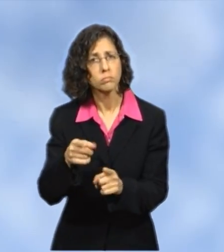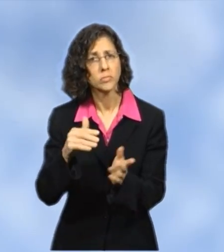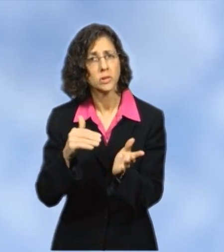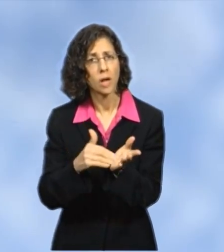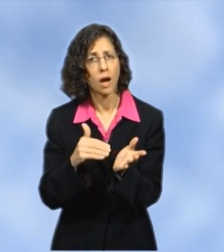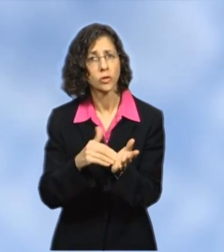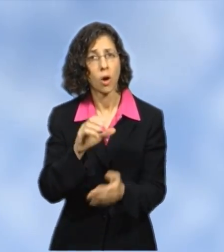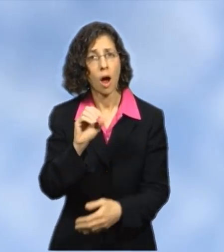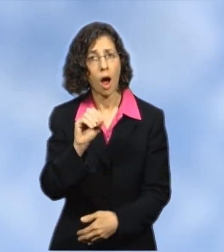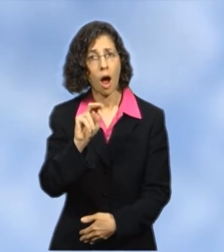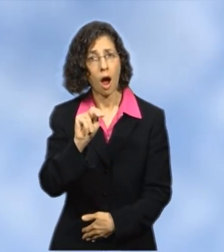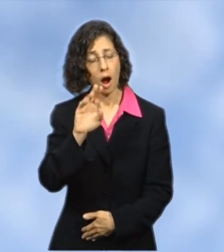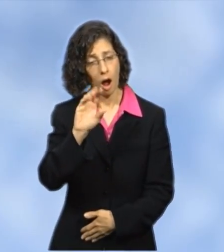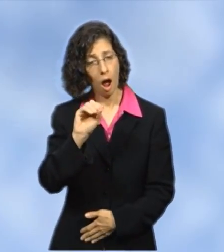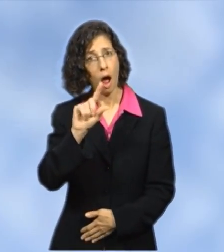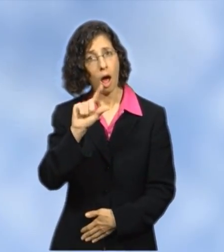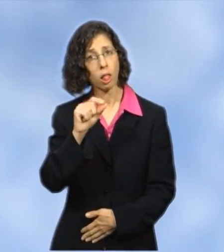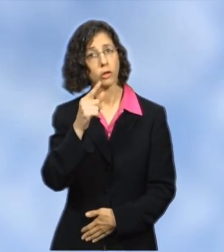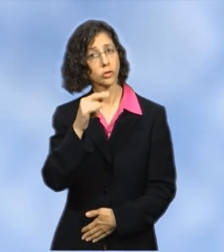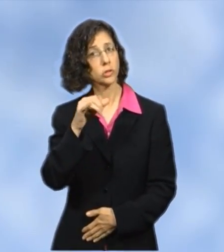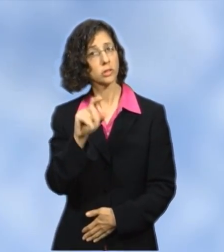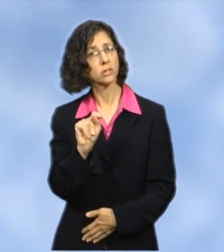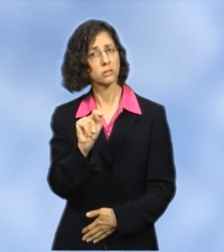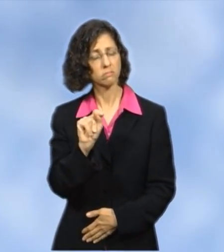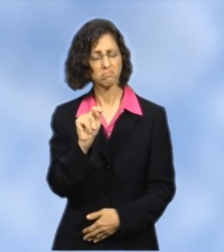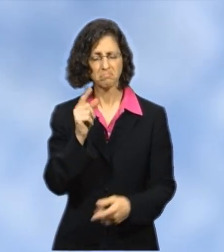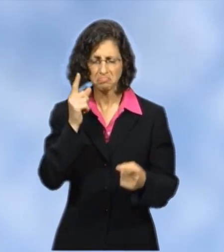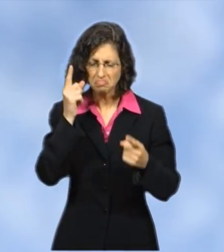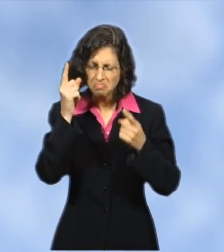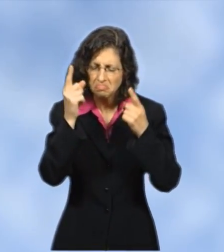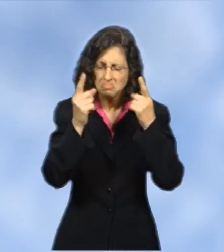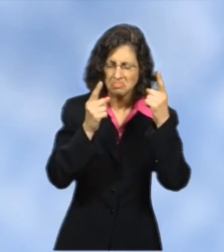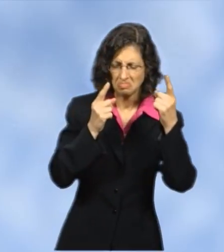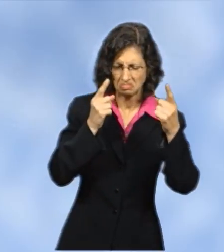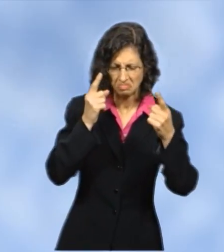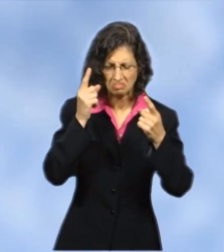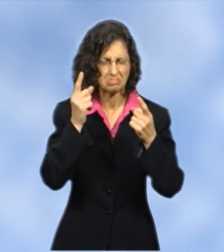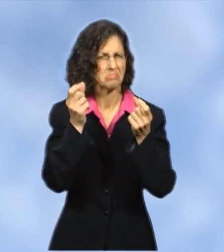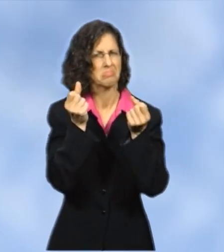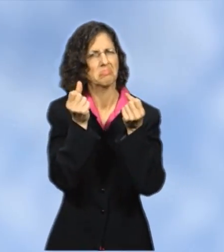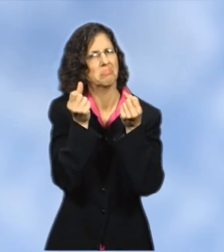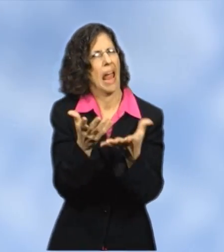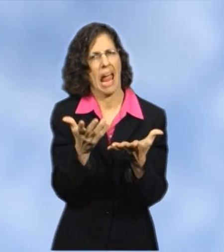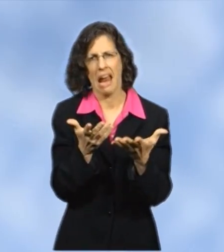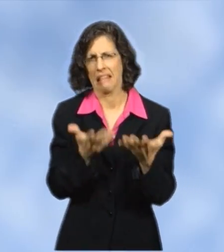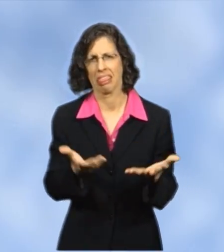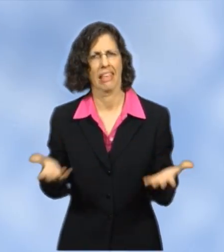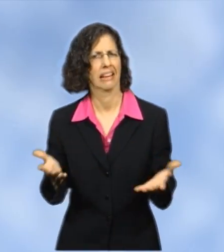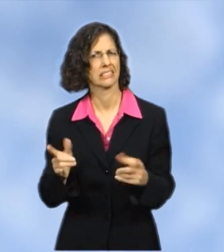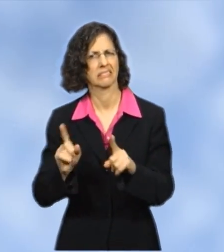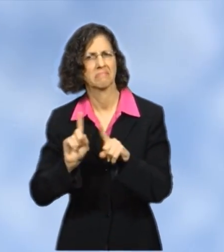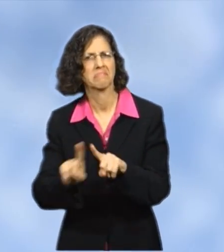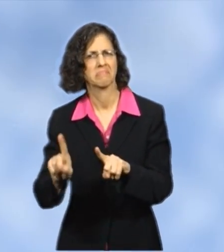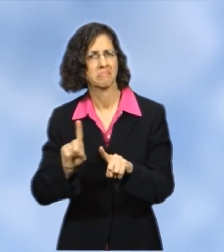Your doctor and oncologist must consider many factors when recommending specific